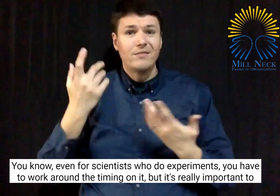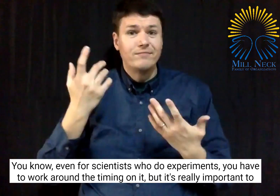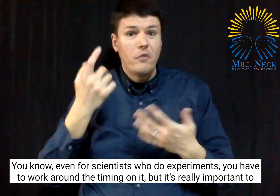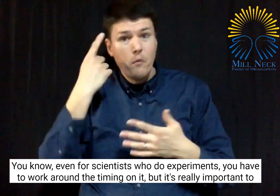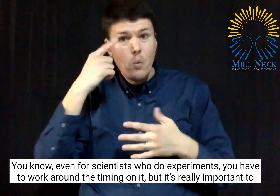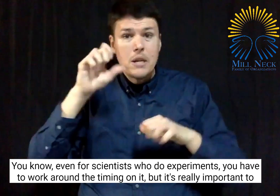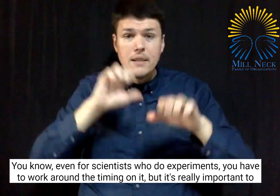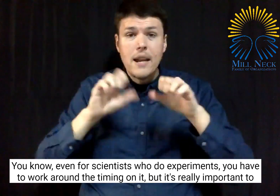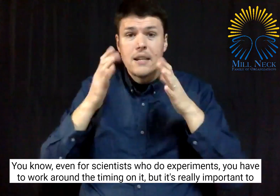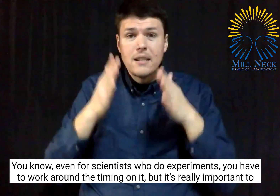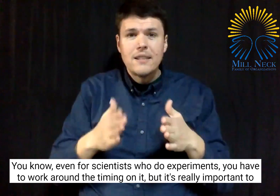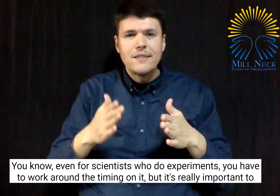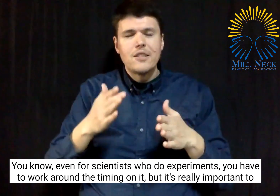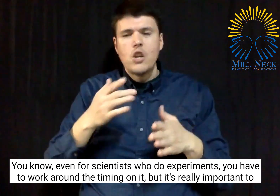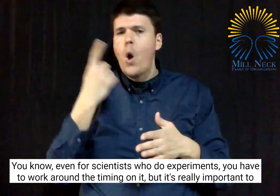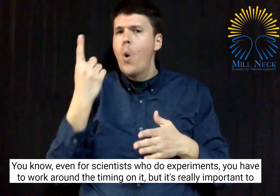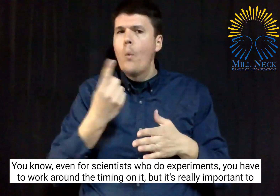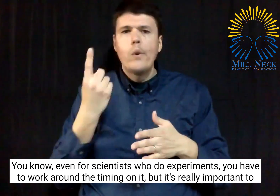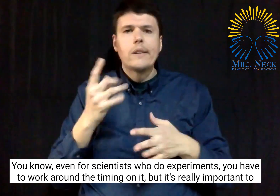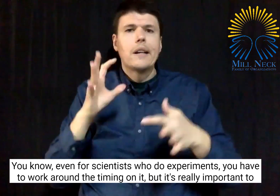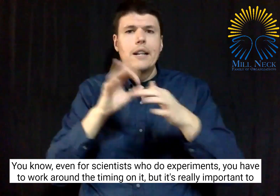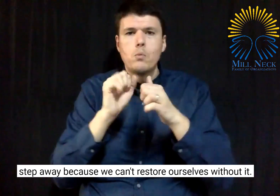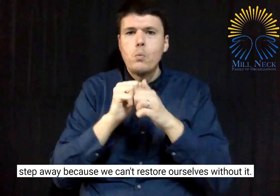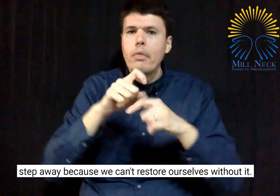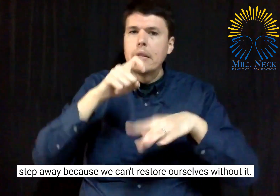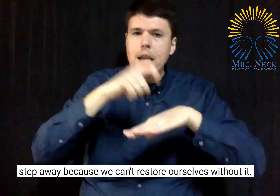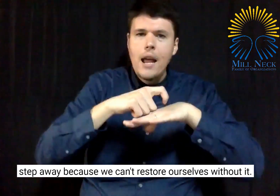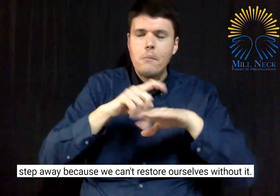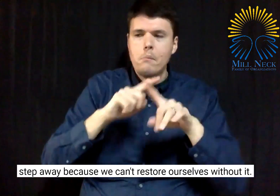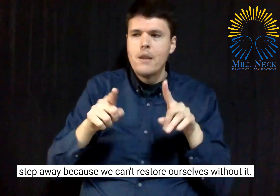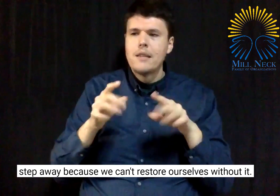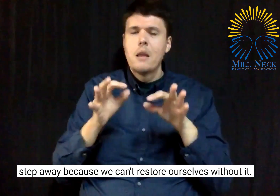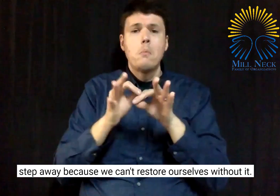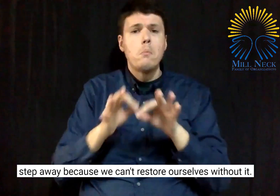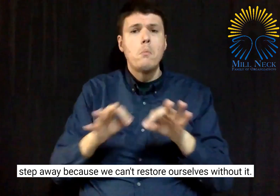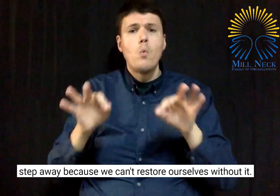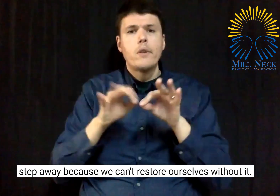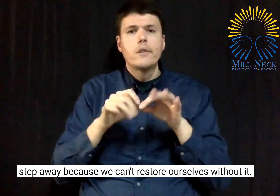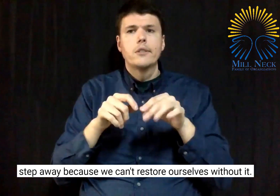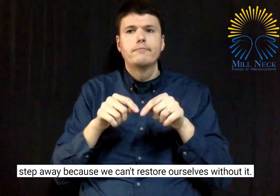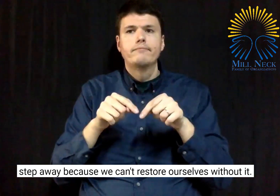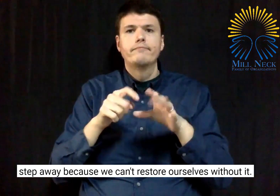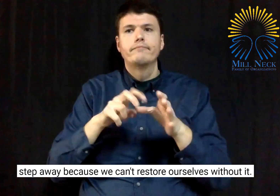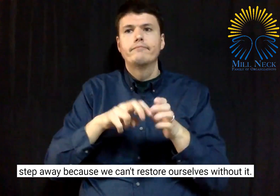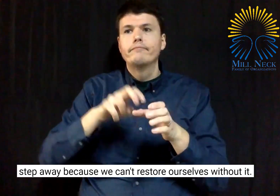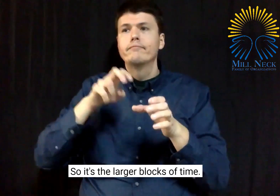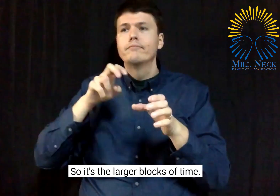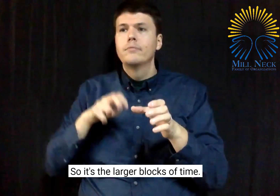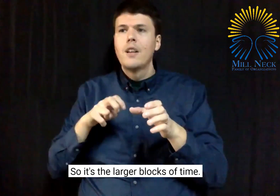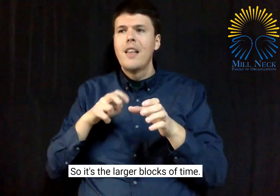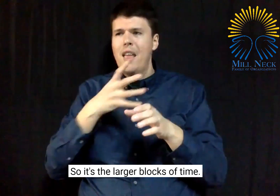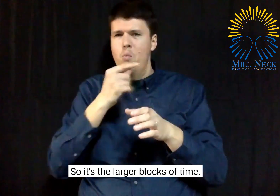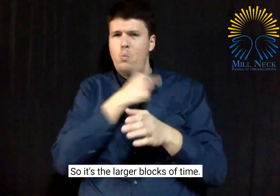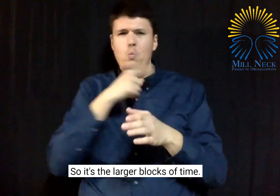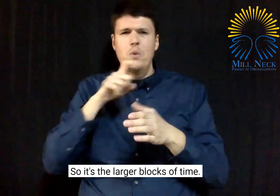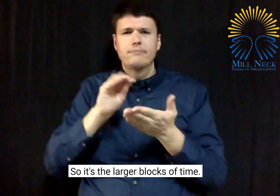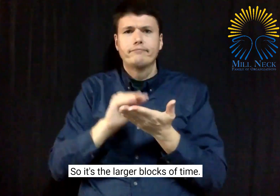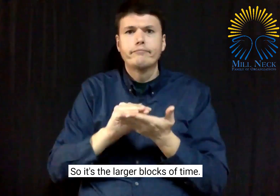you have to work around the timing on it, but it's really important to step away because we can't restore ourselves without it. So it's the larger blocks of